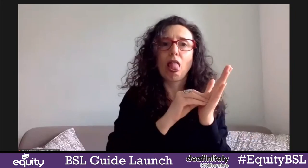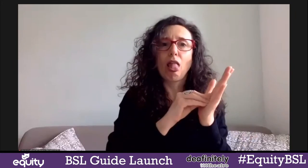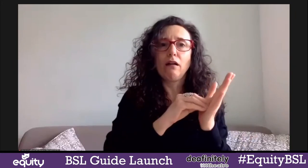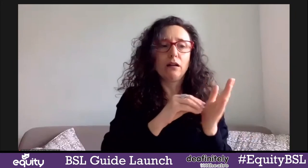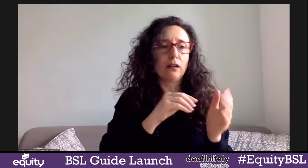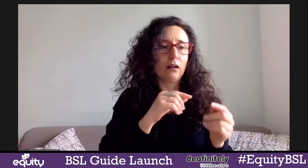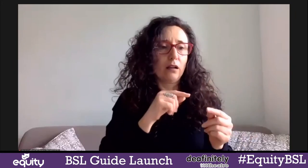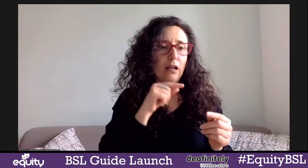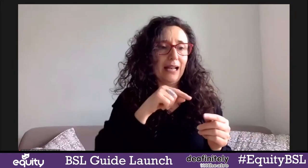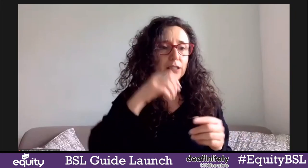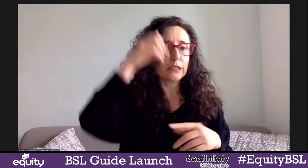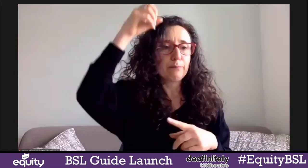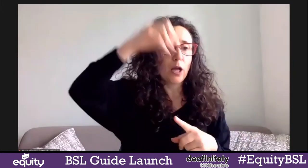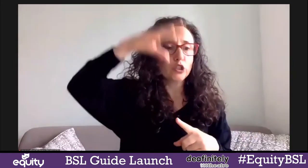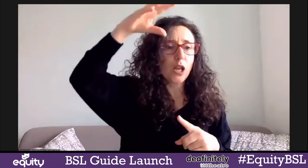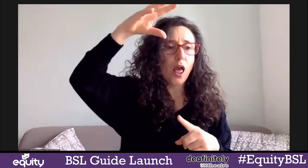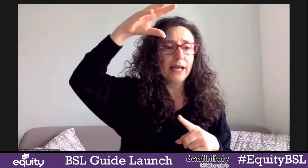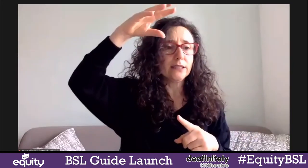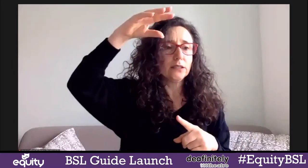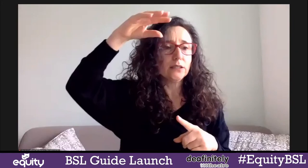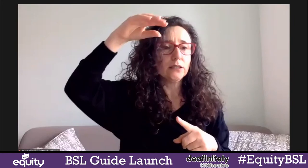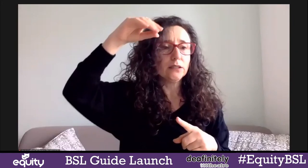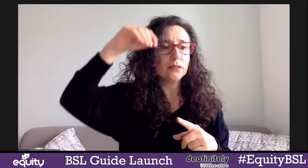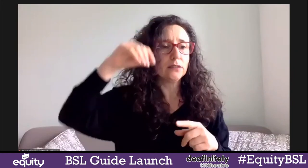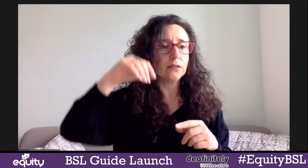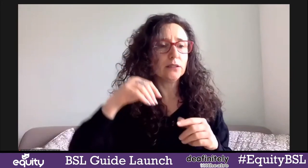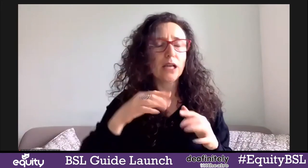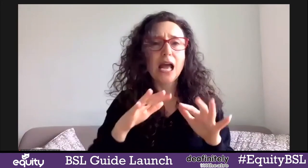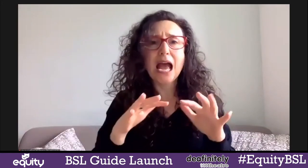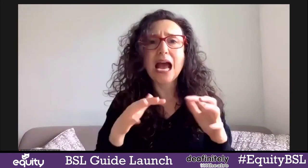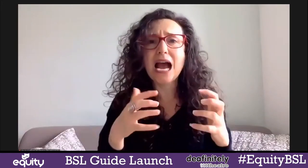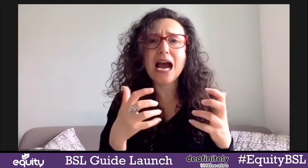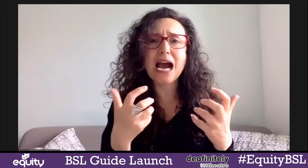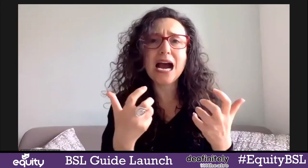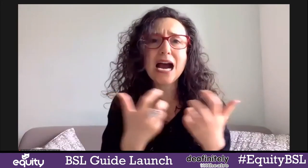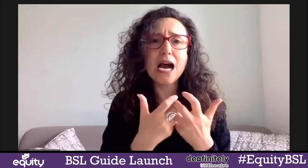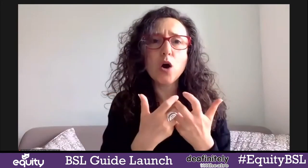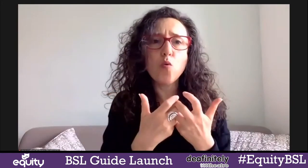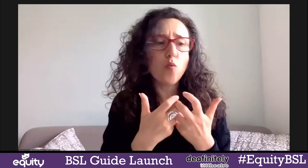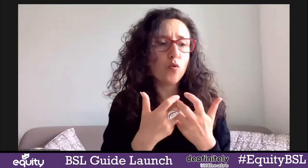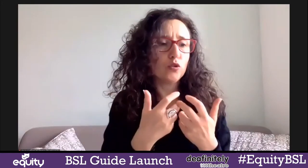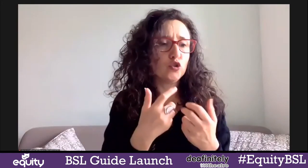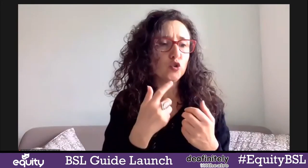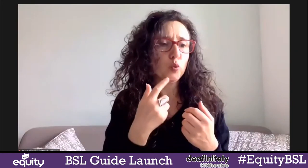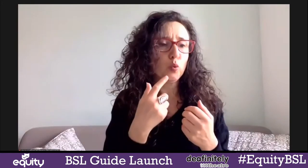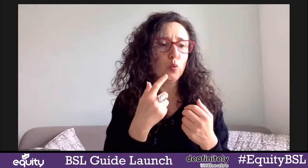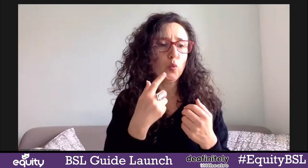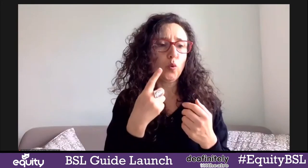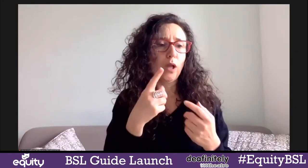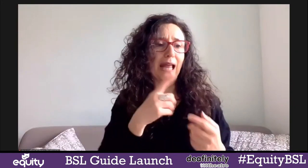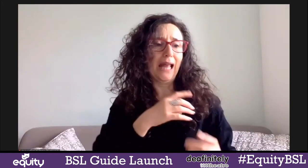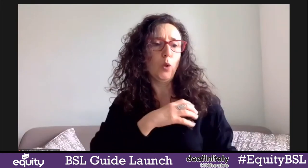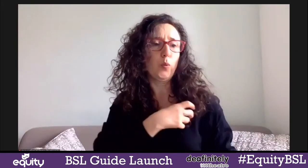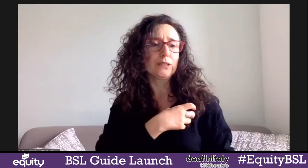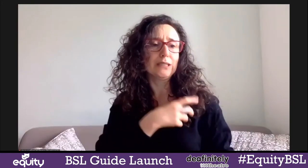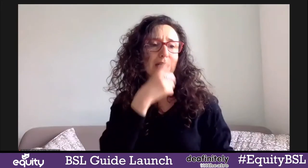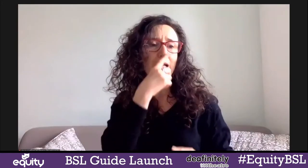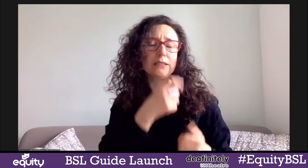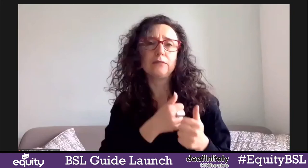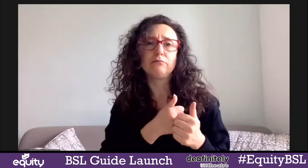way? Some might say that they have high levels of BSL, but they don't. How can we ensure that,